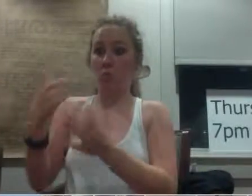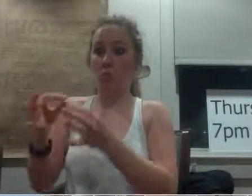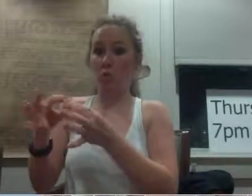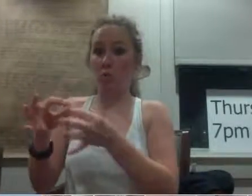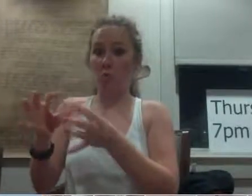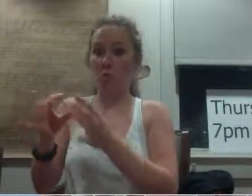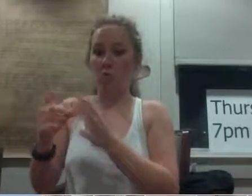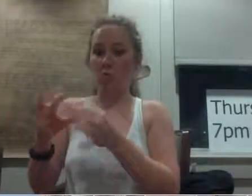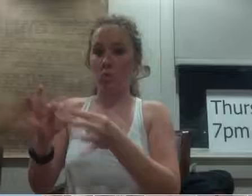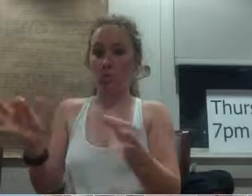And their money